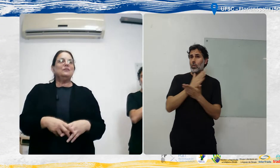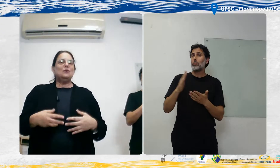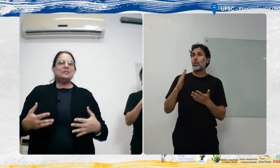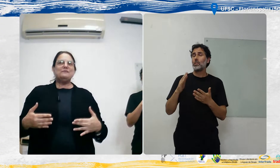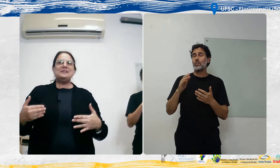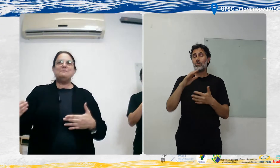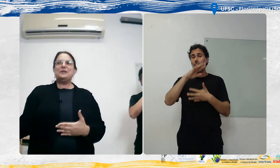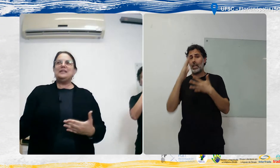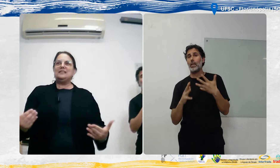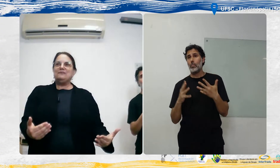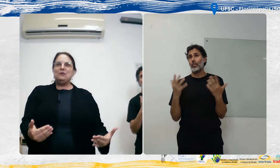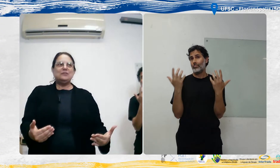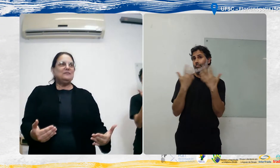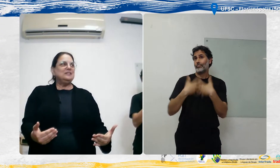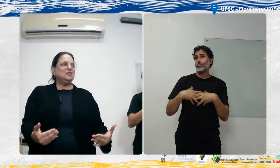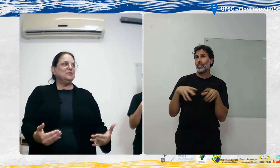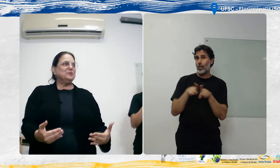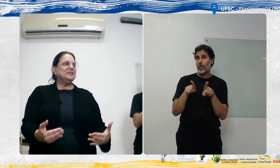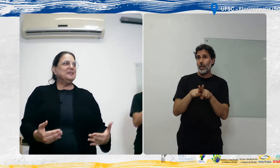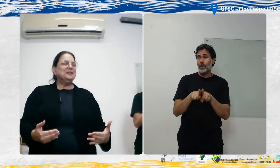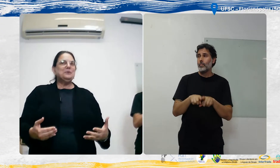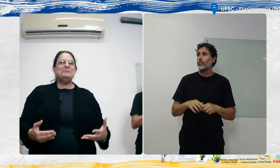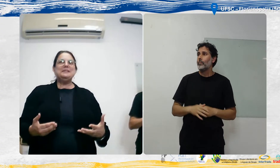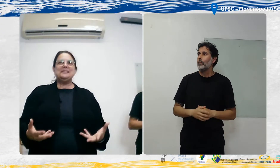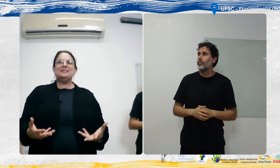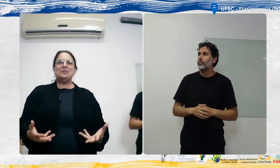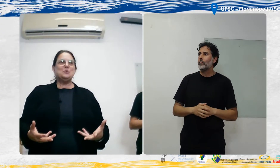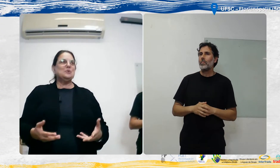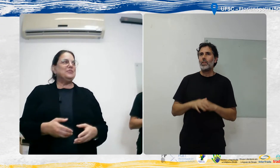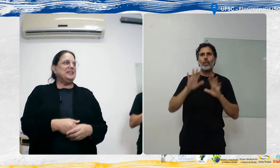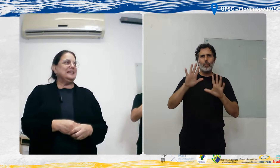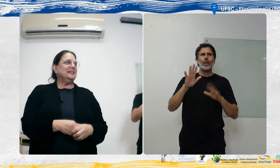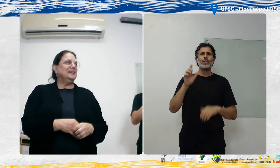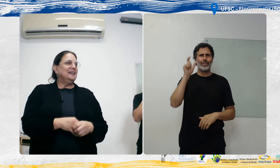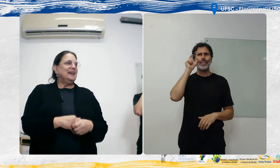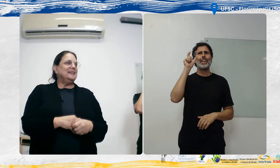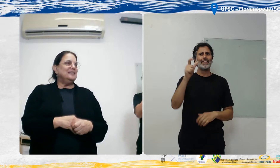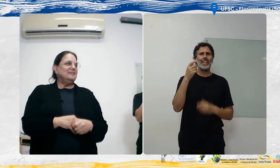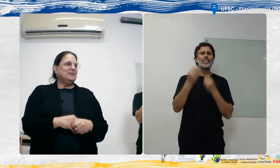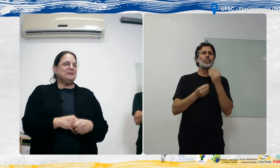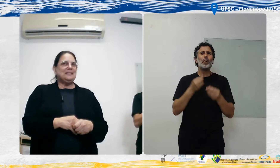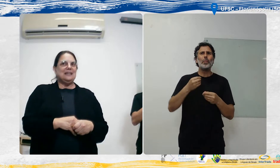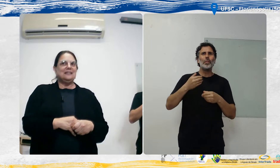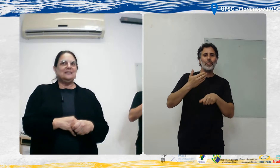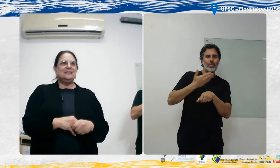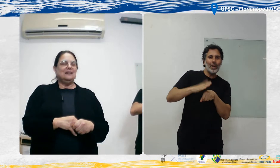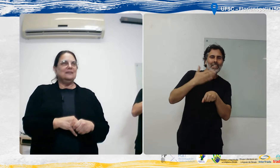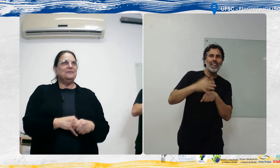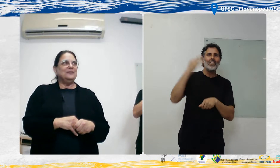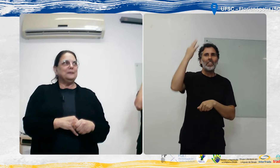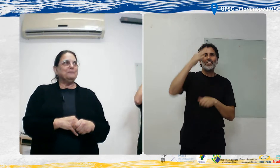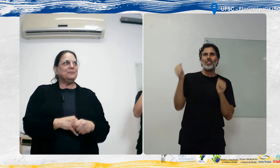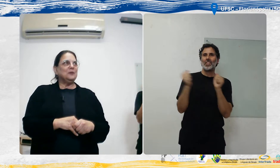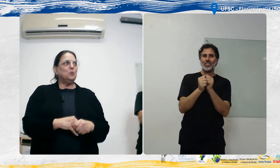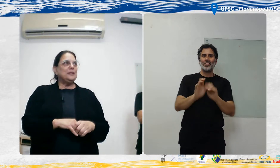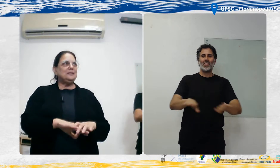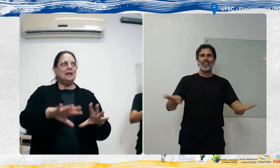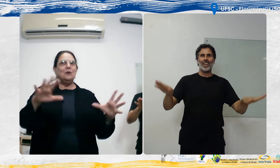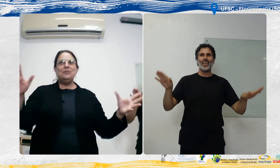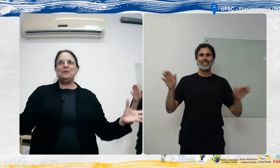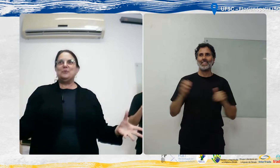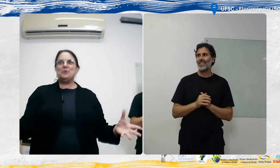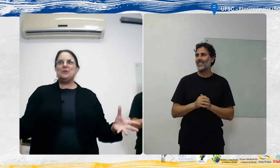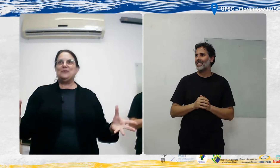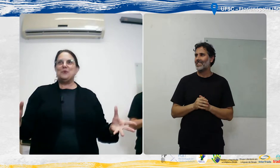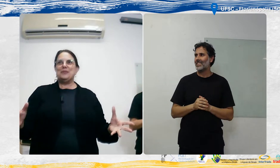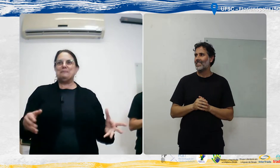that philosophy, bringing this philosophy to children could be such a cool thing and give them a sense of what's out